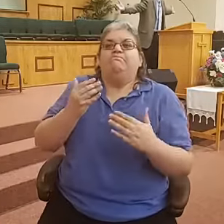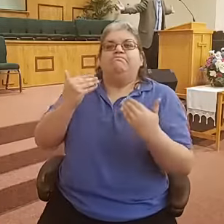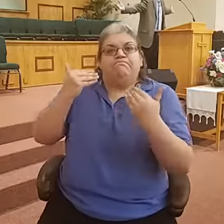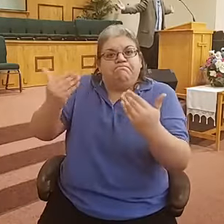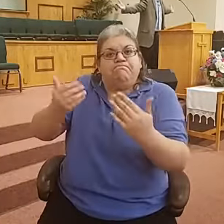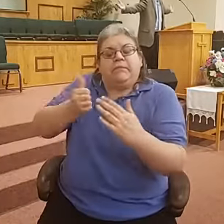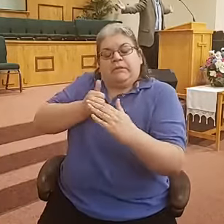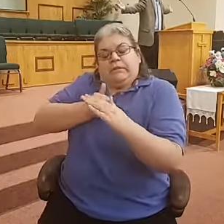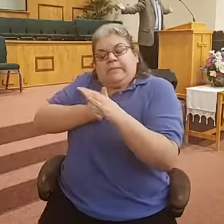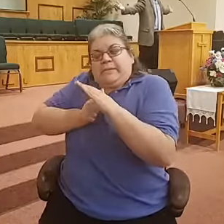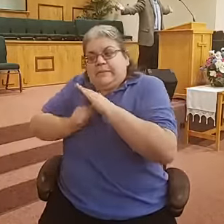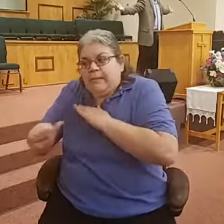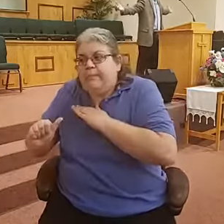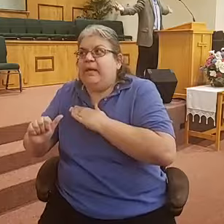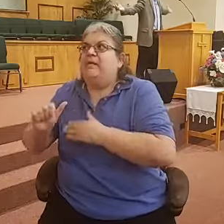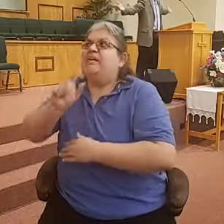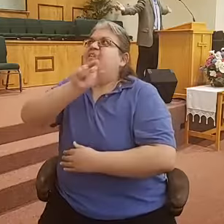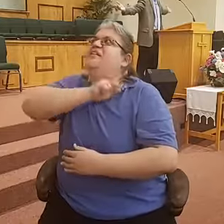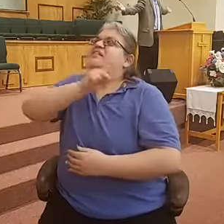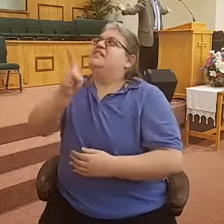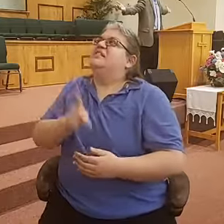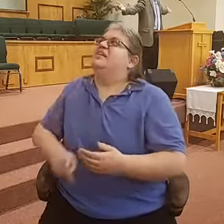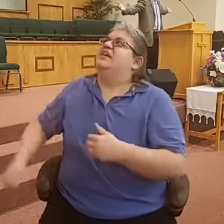your wasteland?